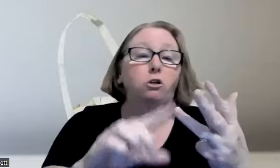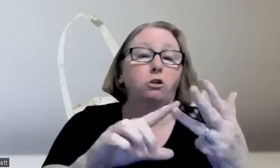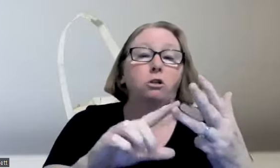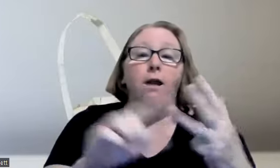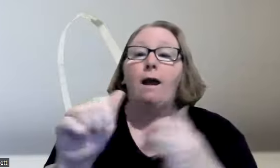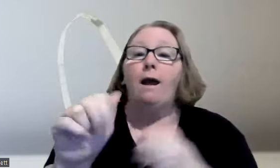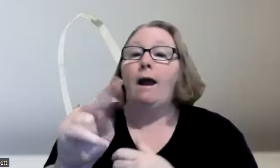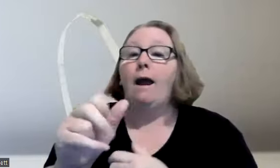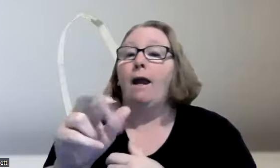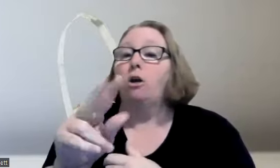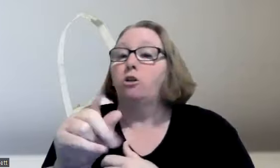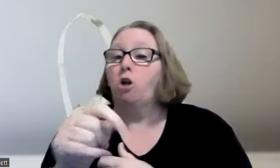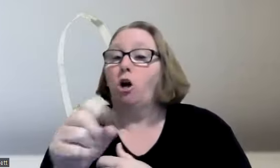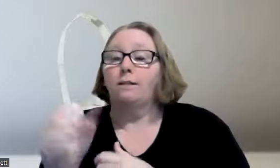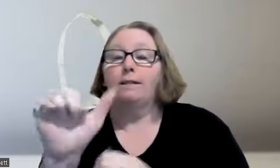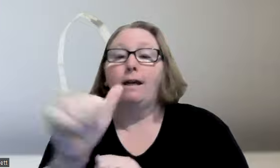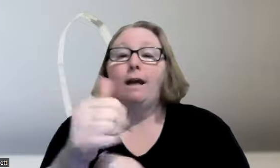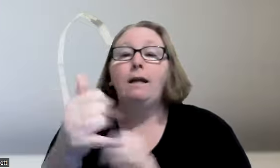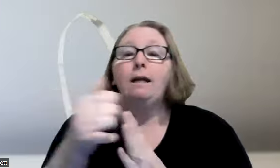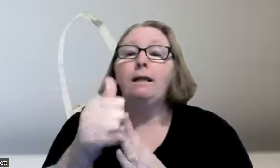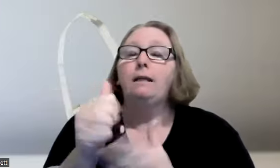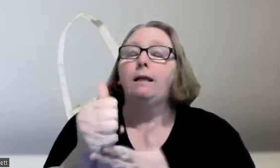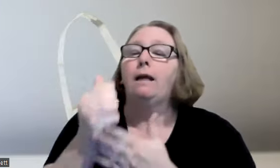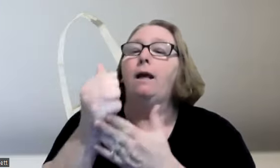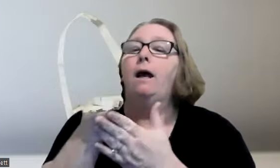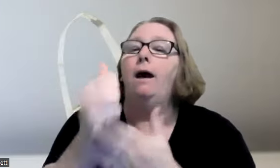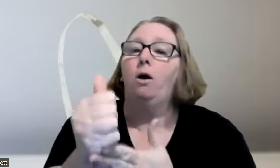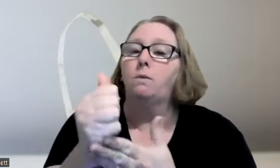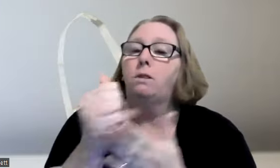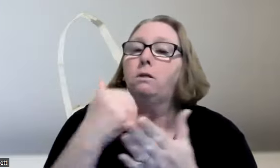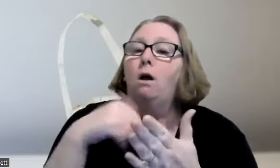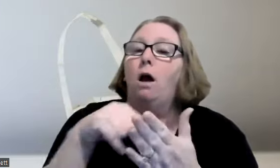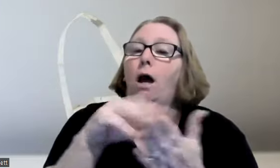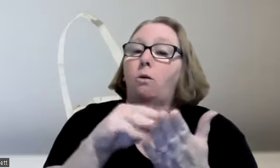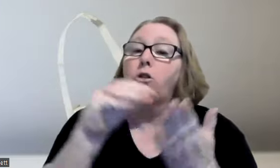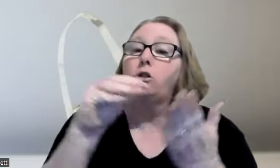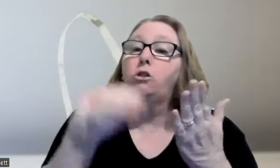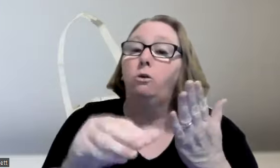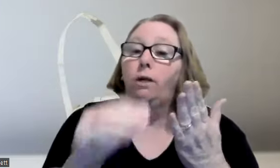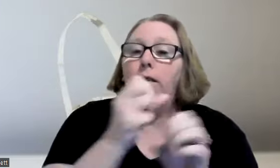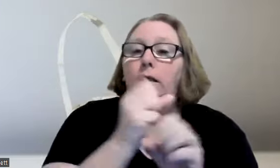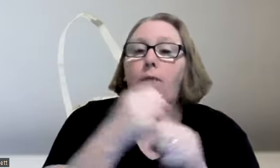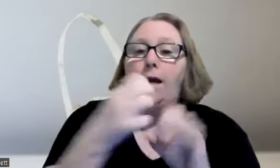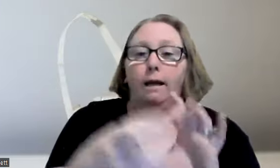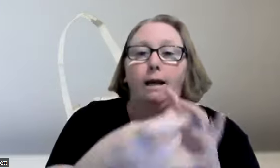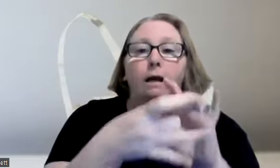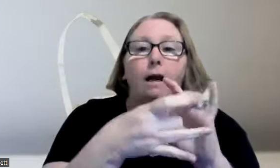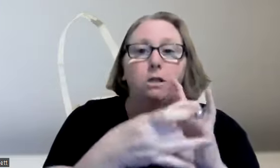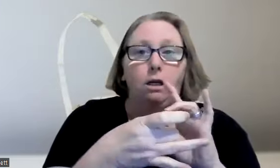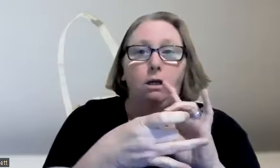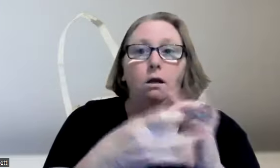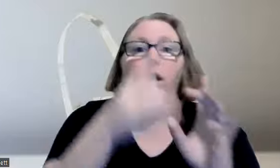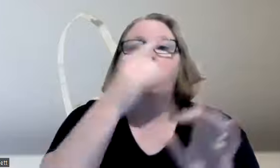posters, anchor charts, anything that helps our students make a connection.